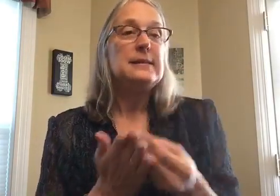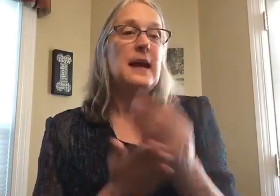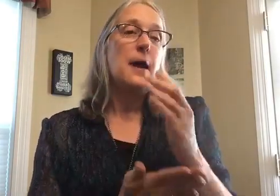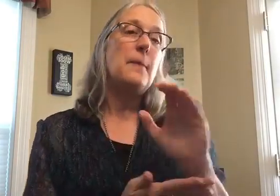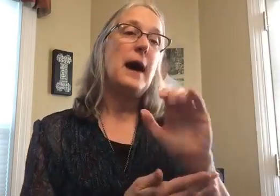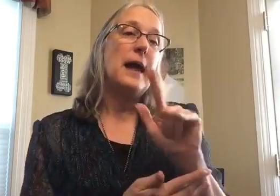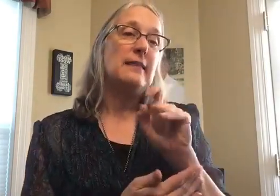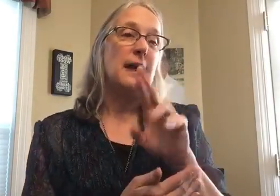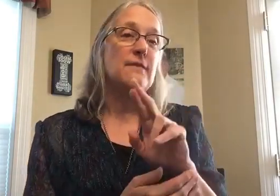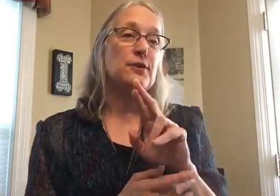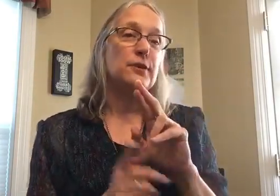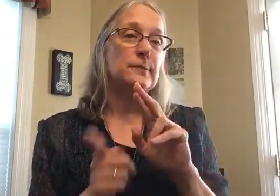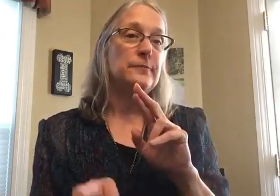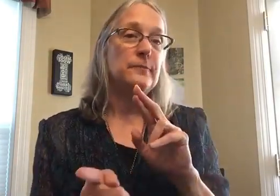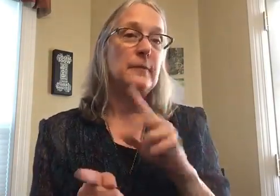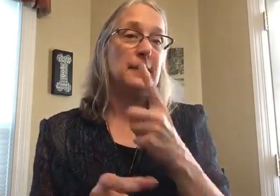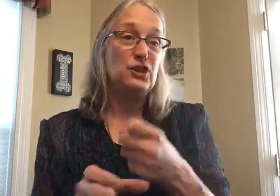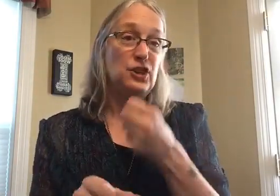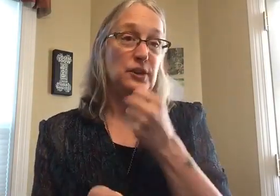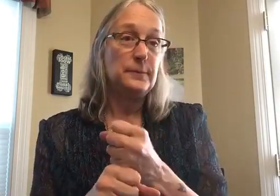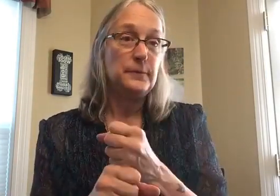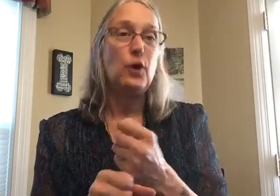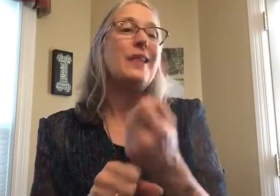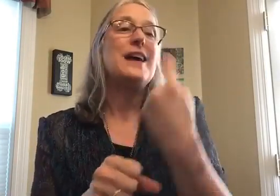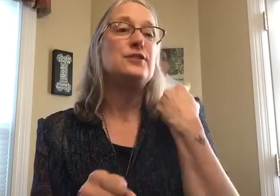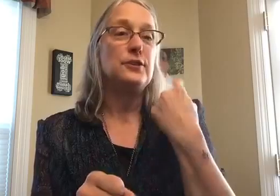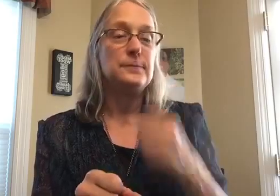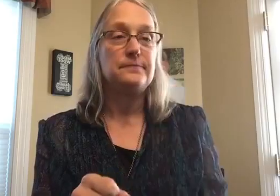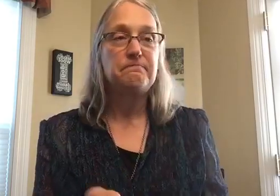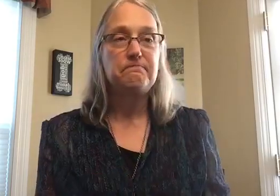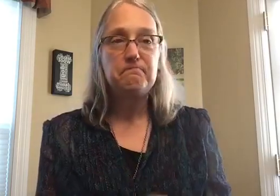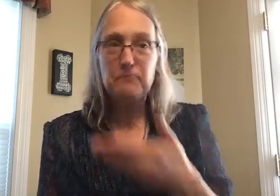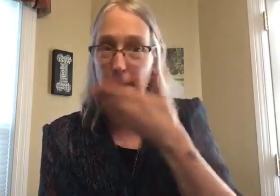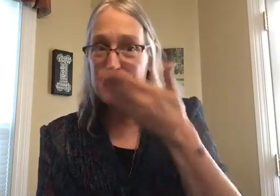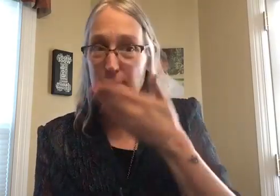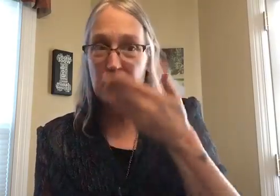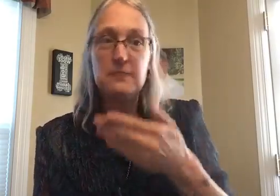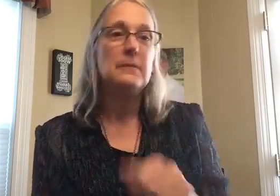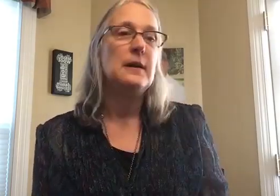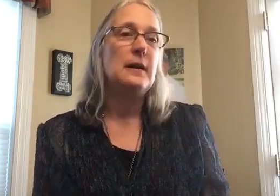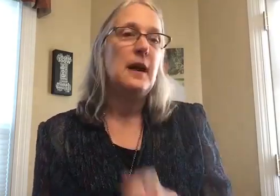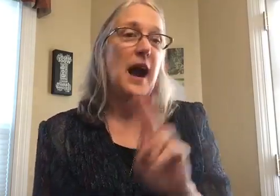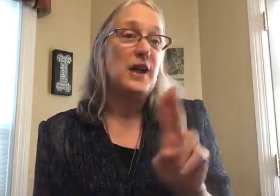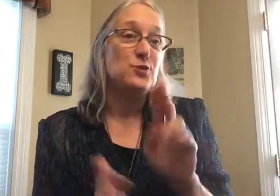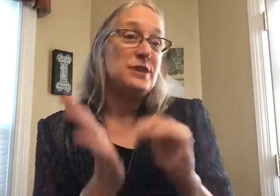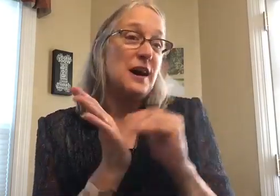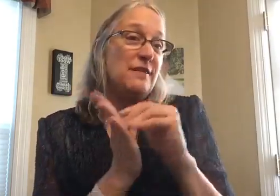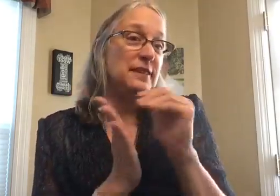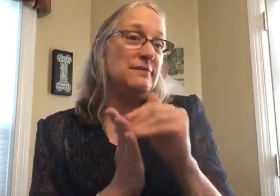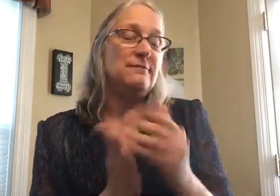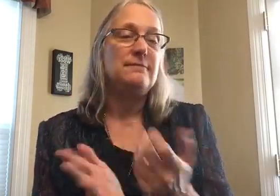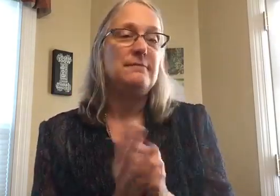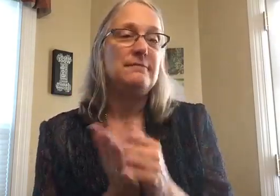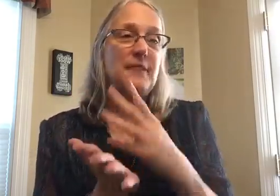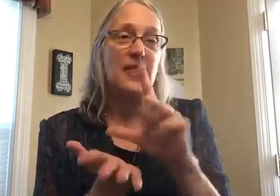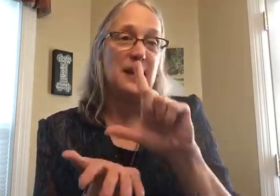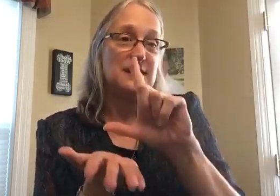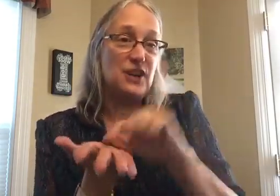I buy lavender this year or last year, I smell it, I use it often, and then it's